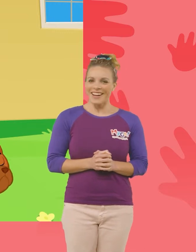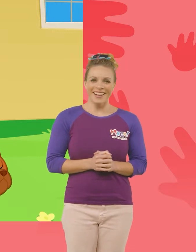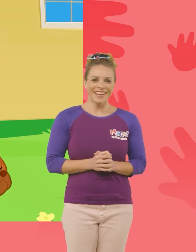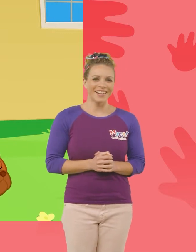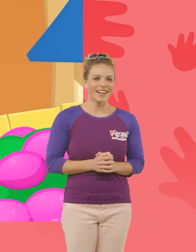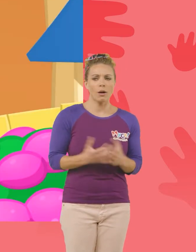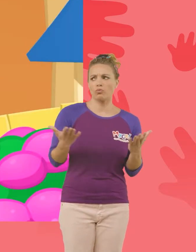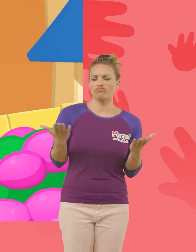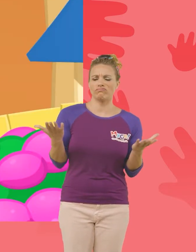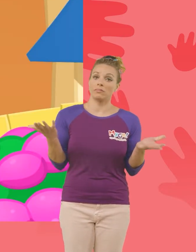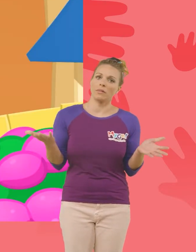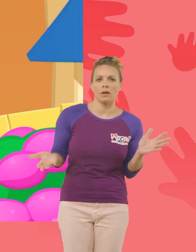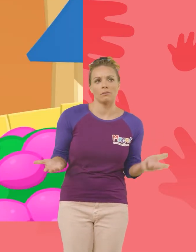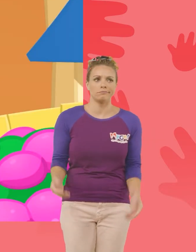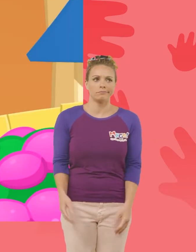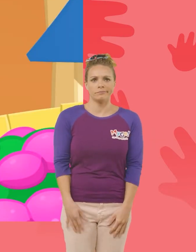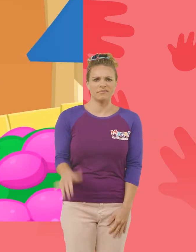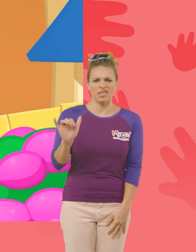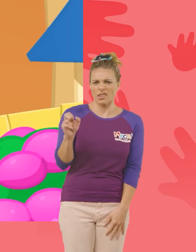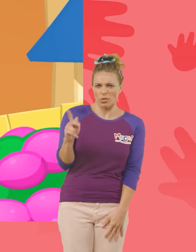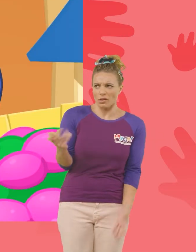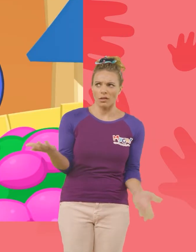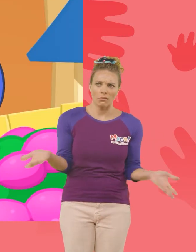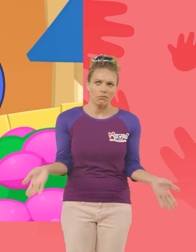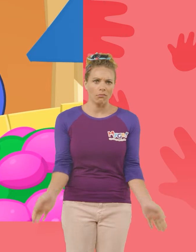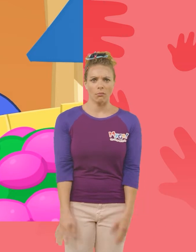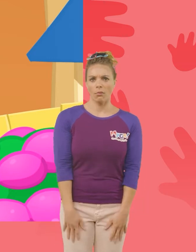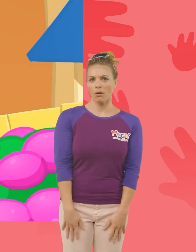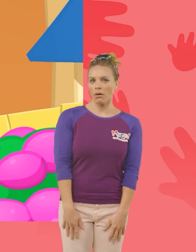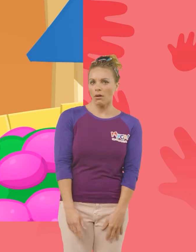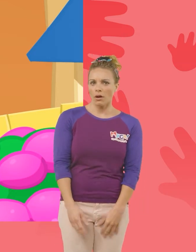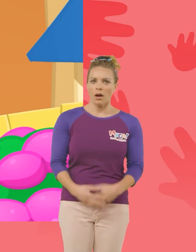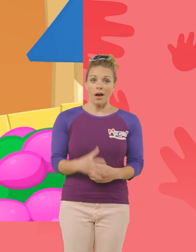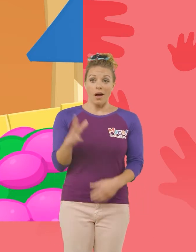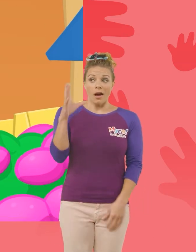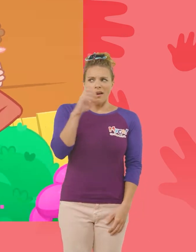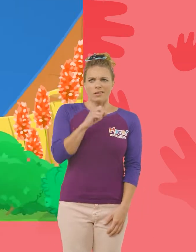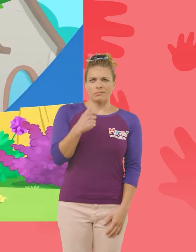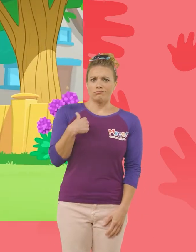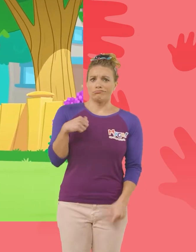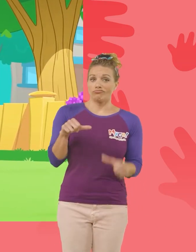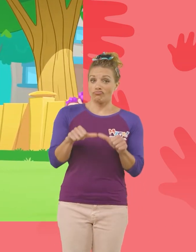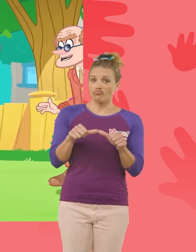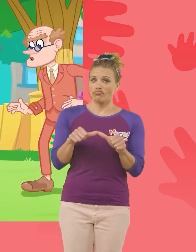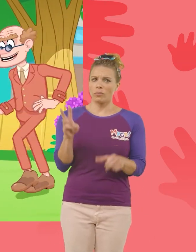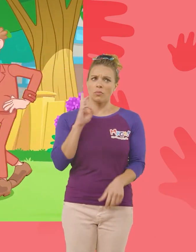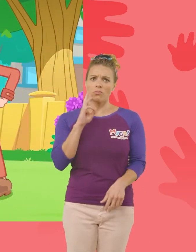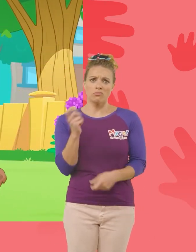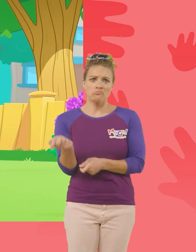Oh, uh, that's all right. I guess I can go back to watering my